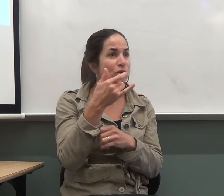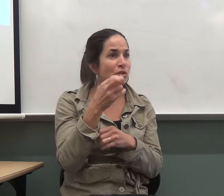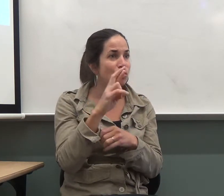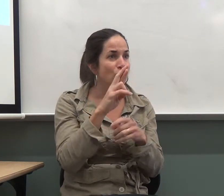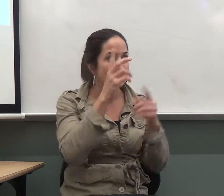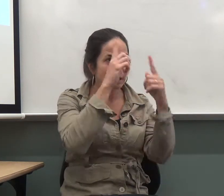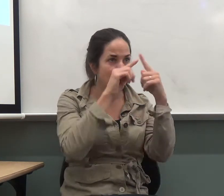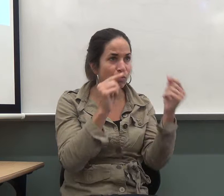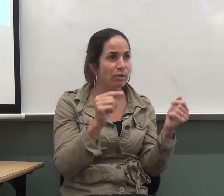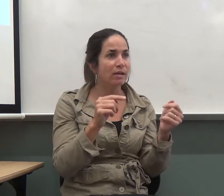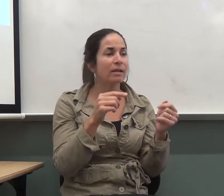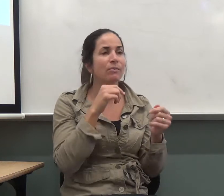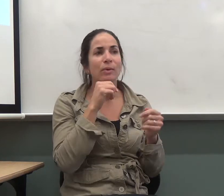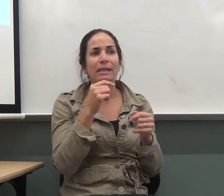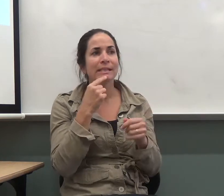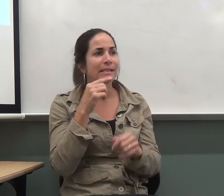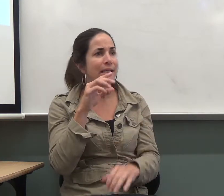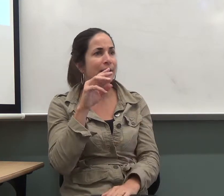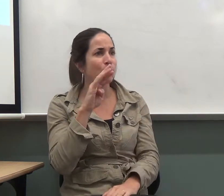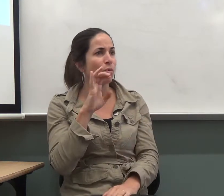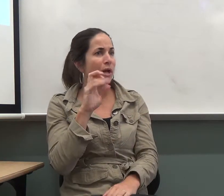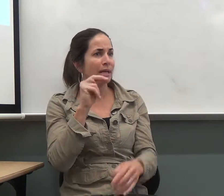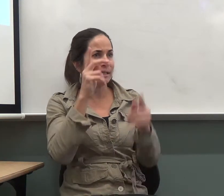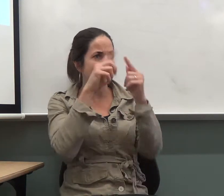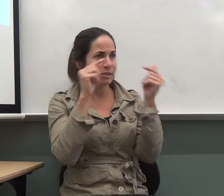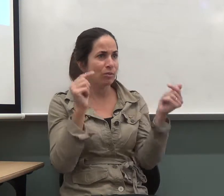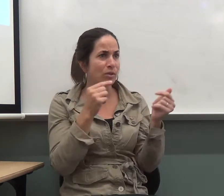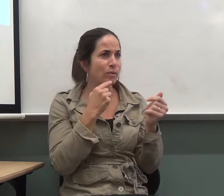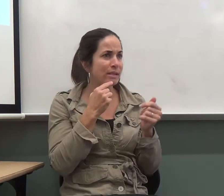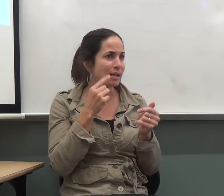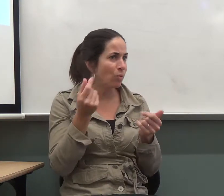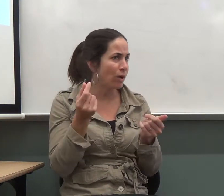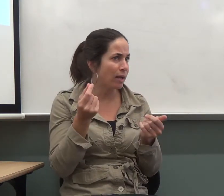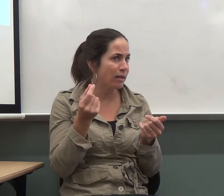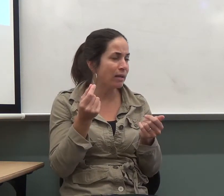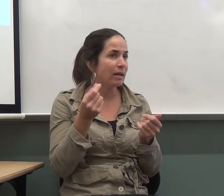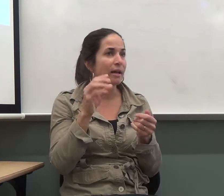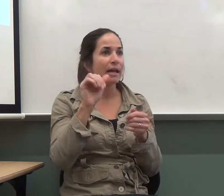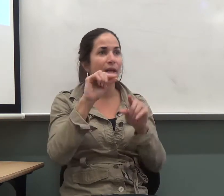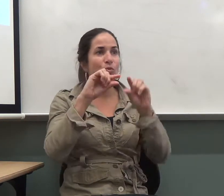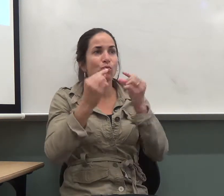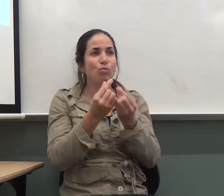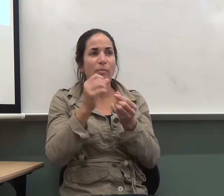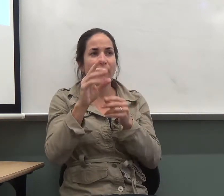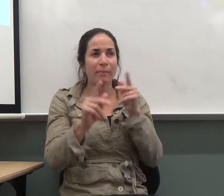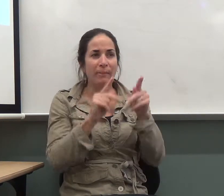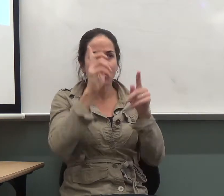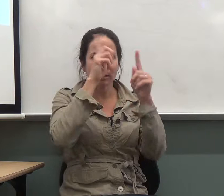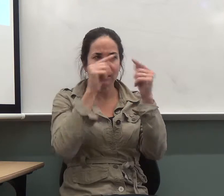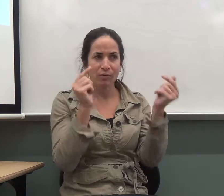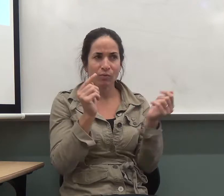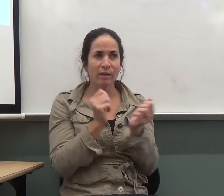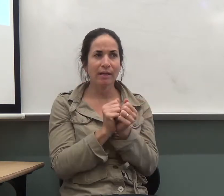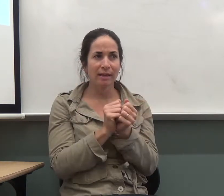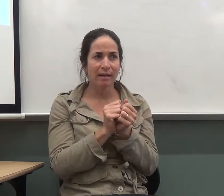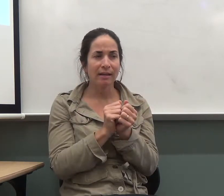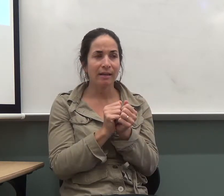Brian disagrees. What are we saying? We're saying a group of people disagrees. So that group of